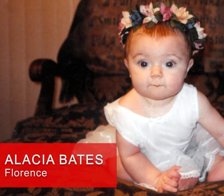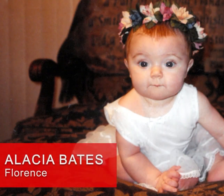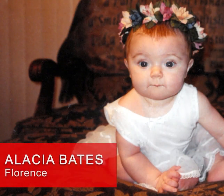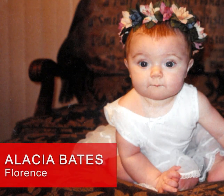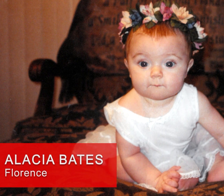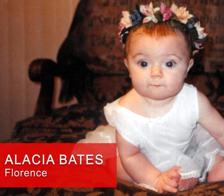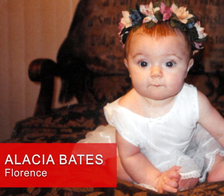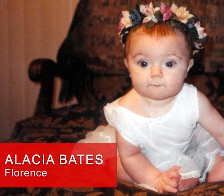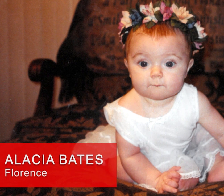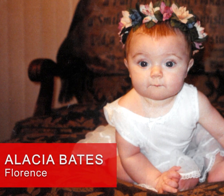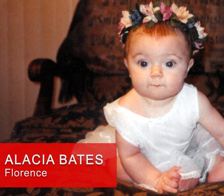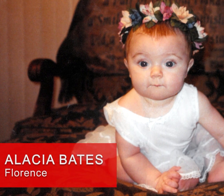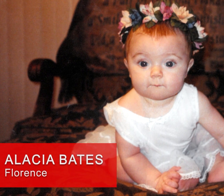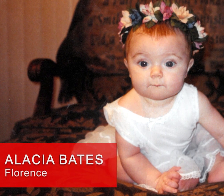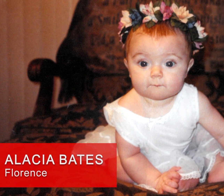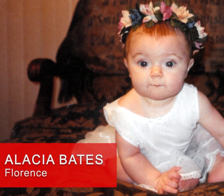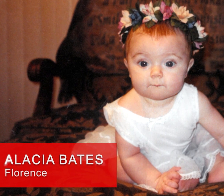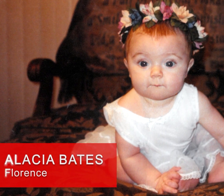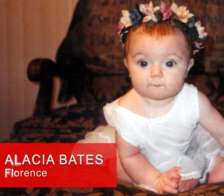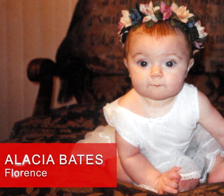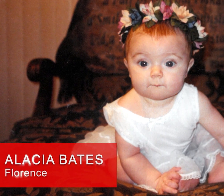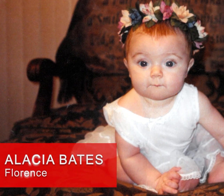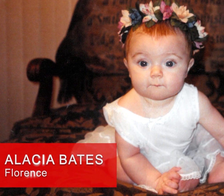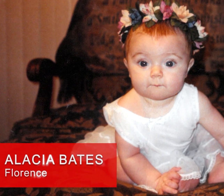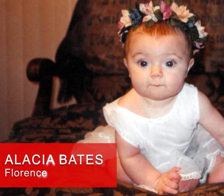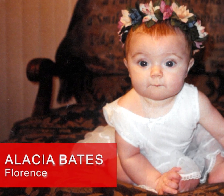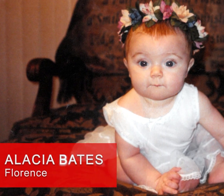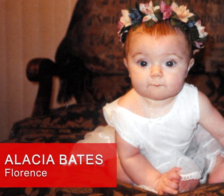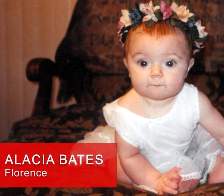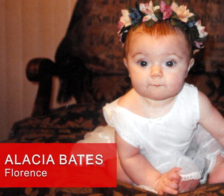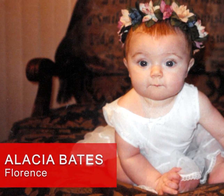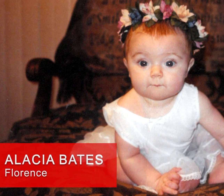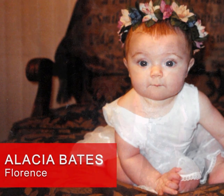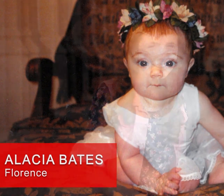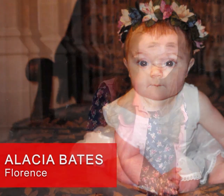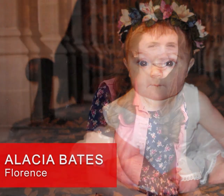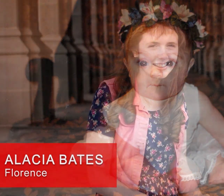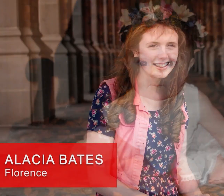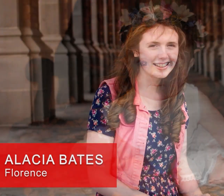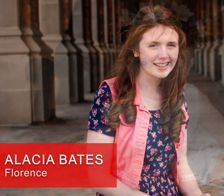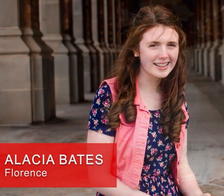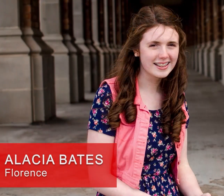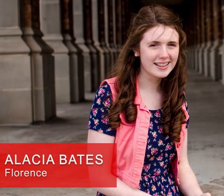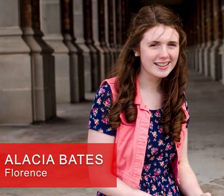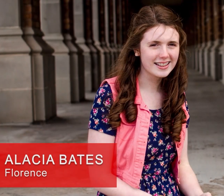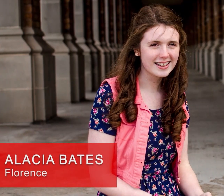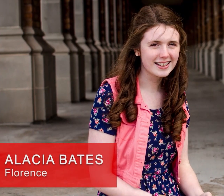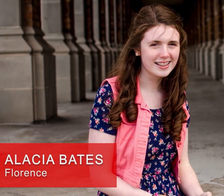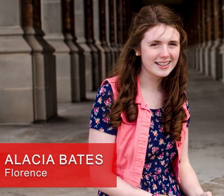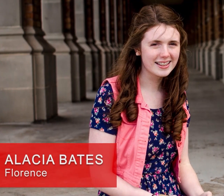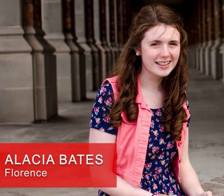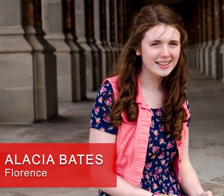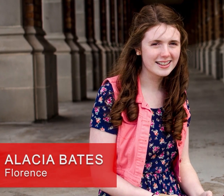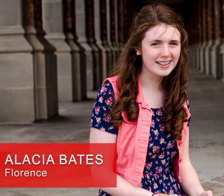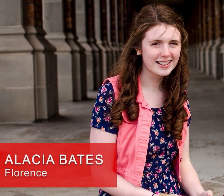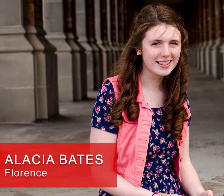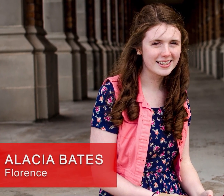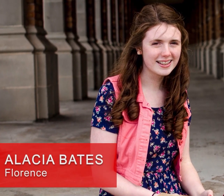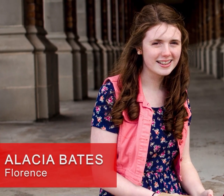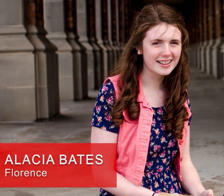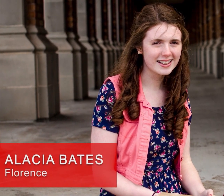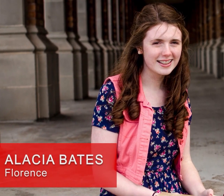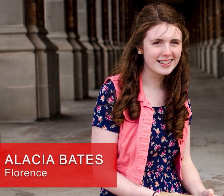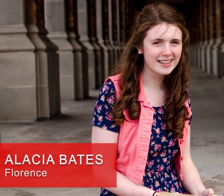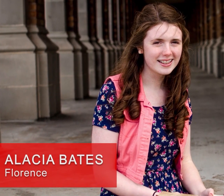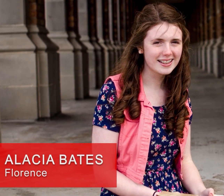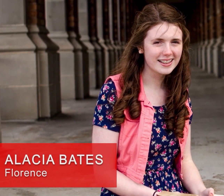Alessia Bates, Florence. Baby picture of Alessia sitting up with a crown of flowers on her head. Fades into a current picture of Alessia smiling and sitting